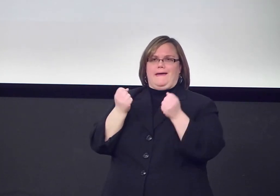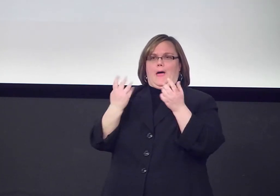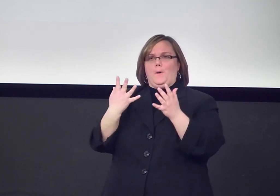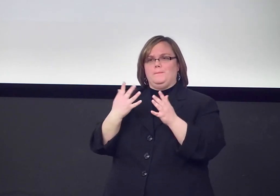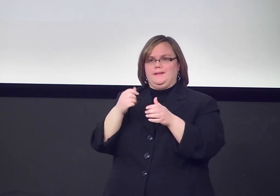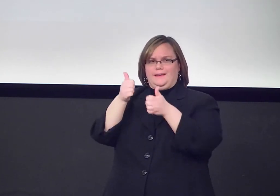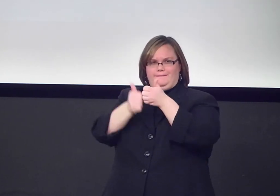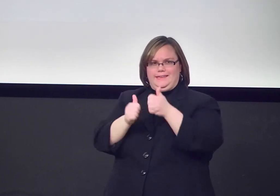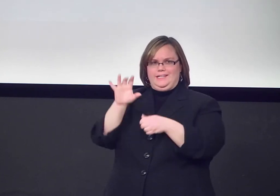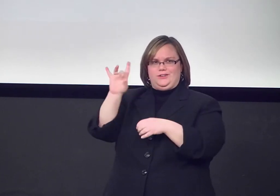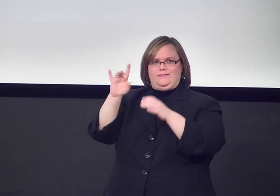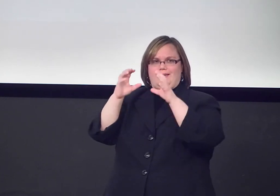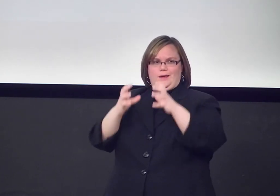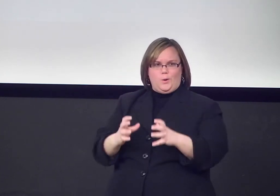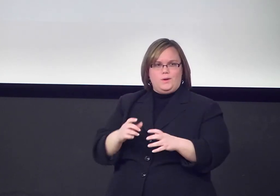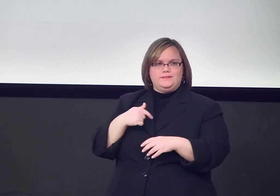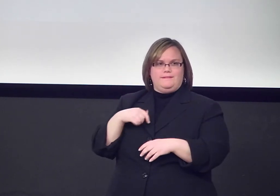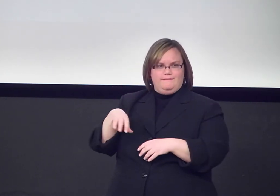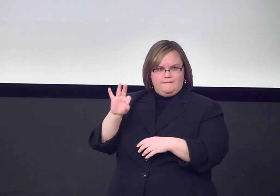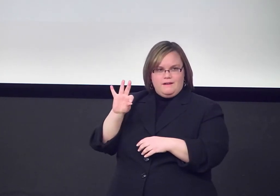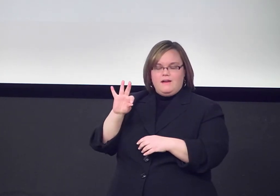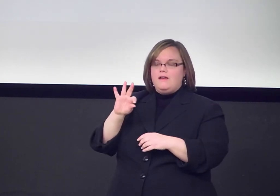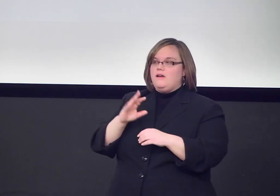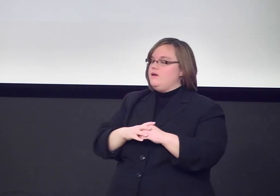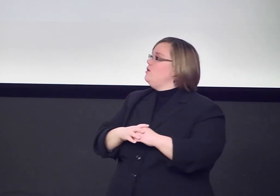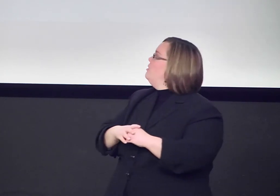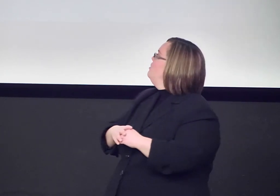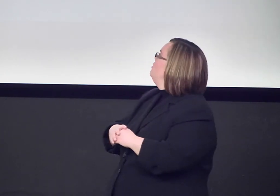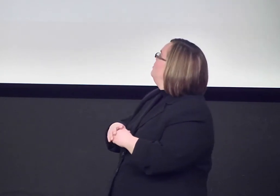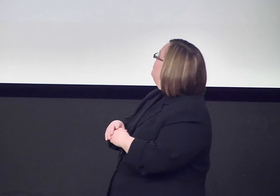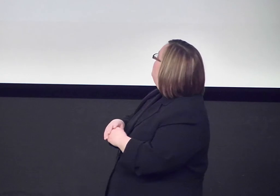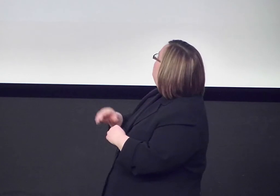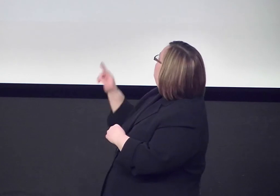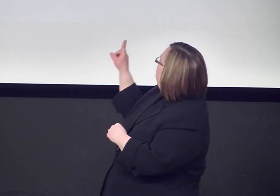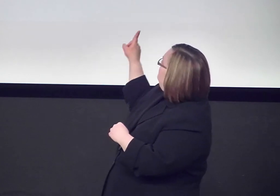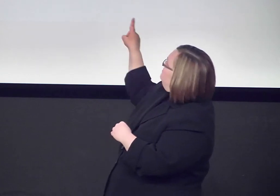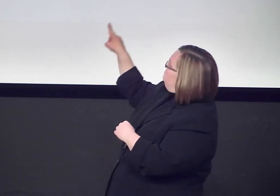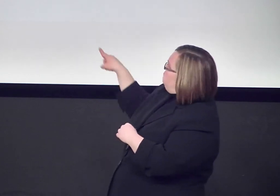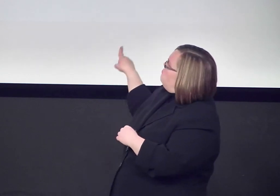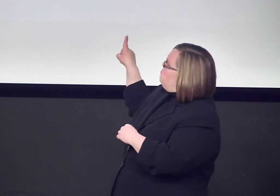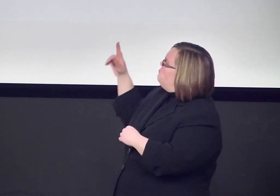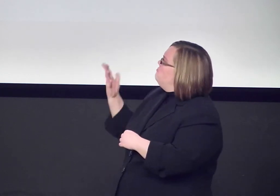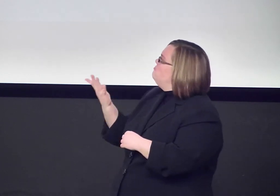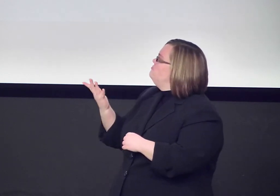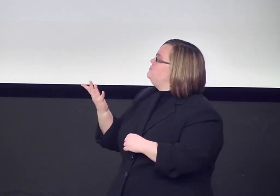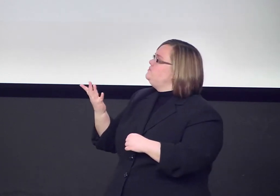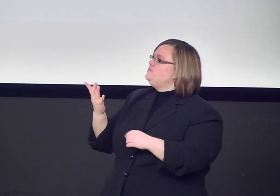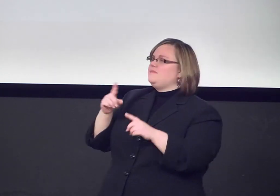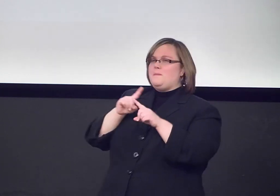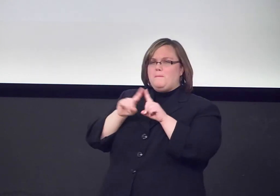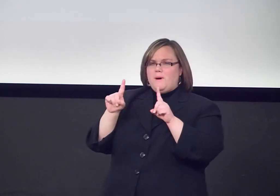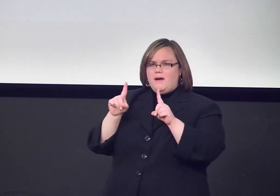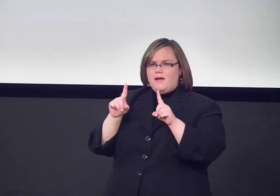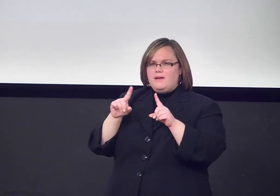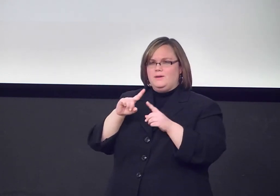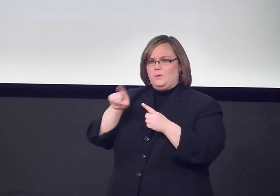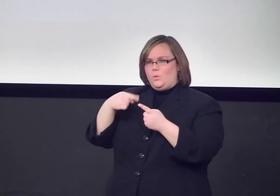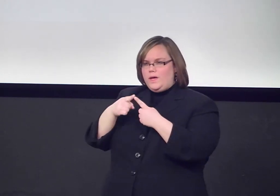And the results give you an idea of how many of these attributes I found in each of the calls.